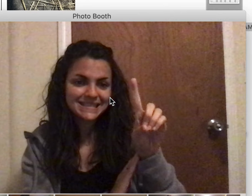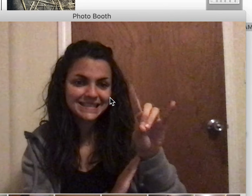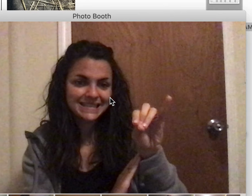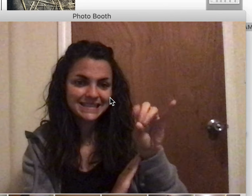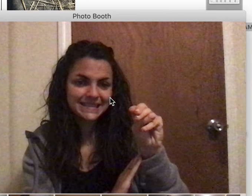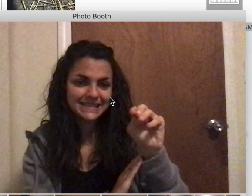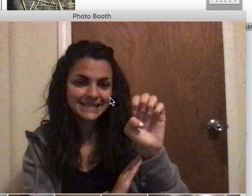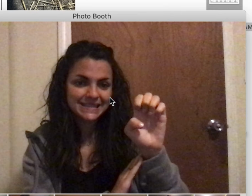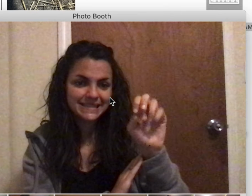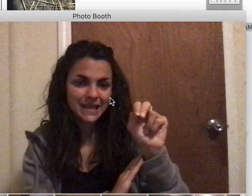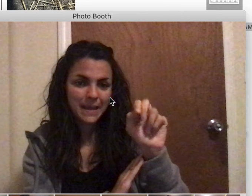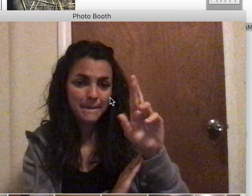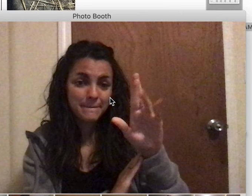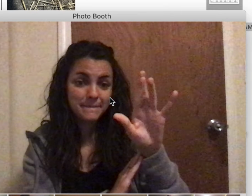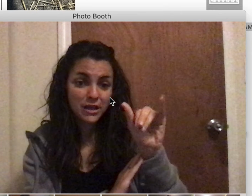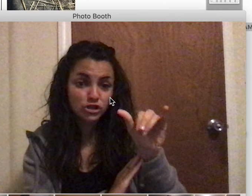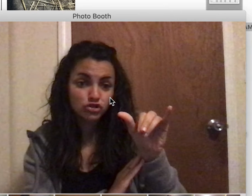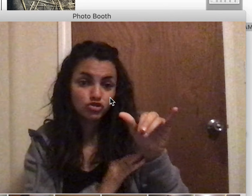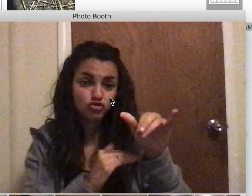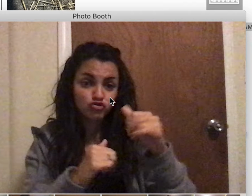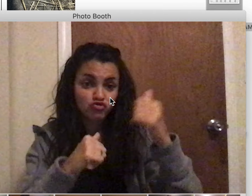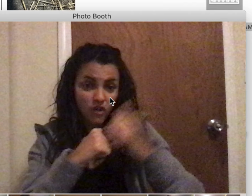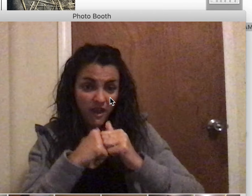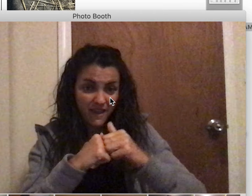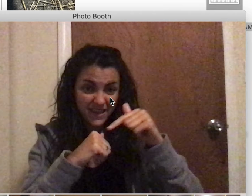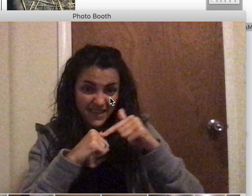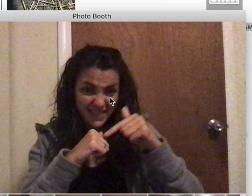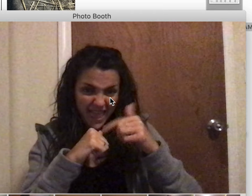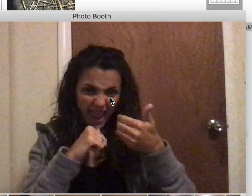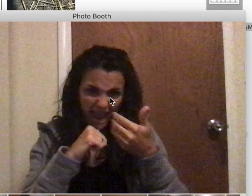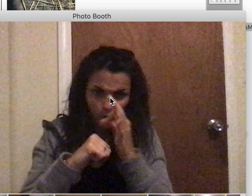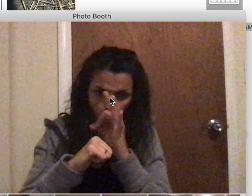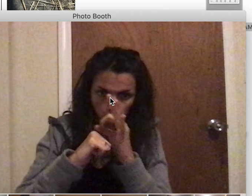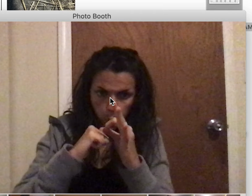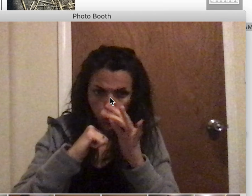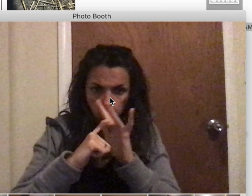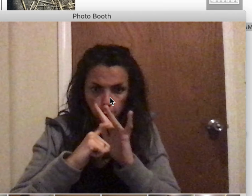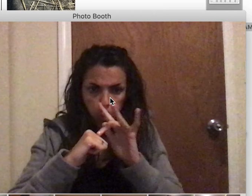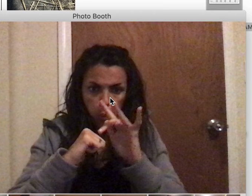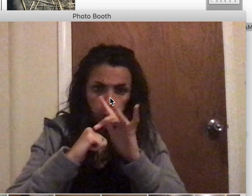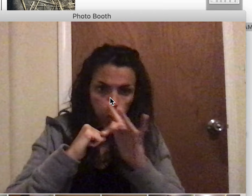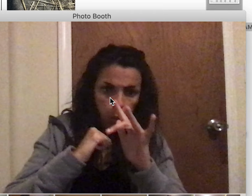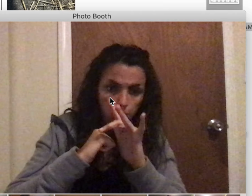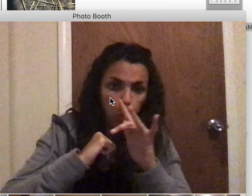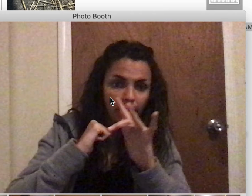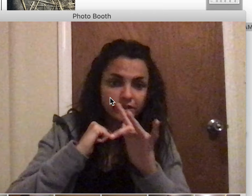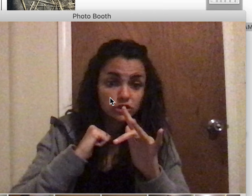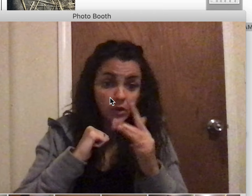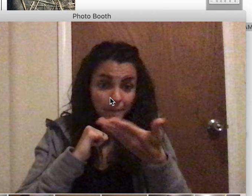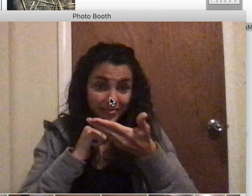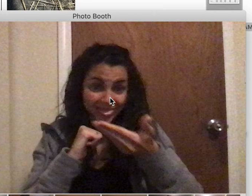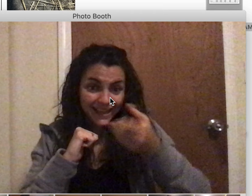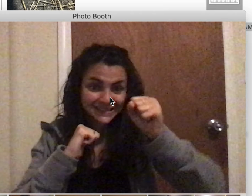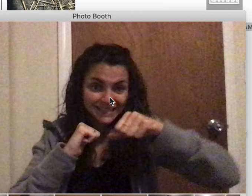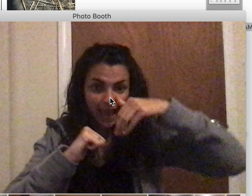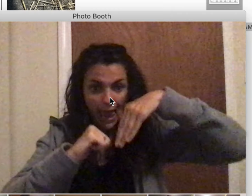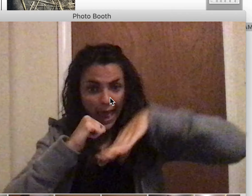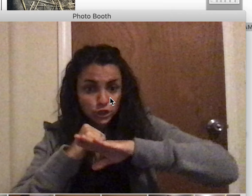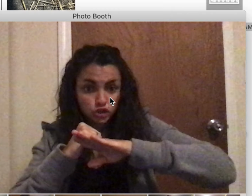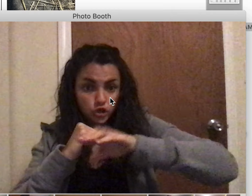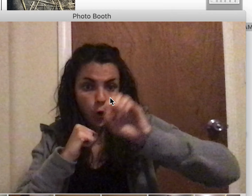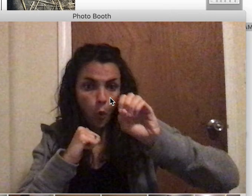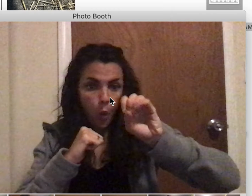are more porous, meaning they have pore spaces, which allows for space for oil and